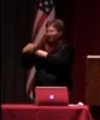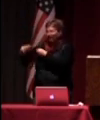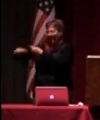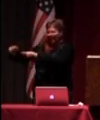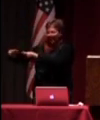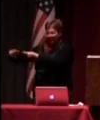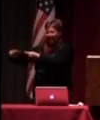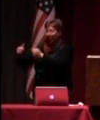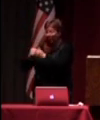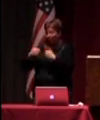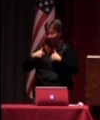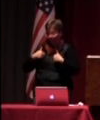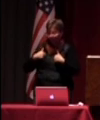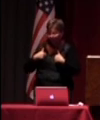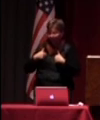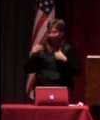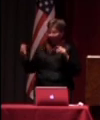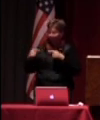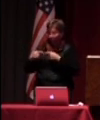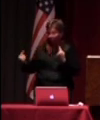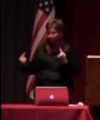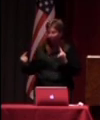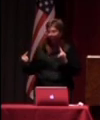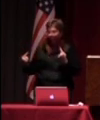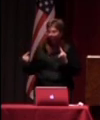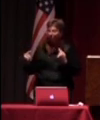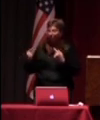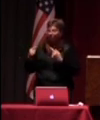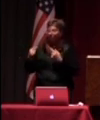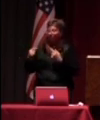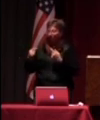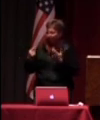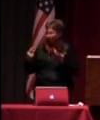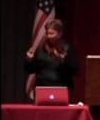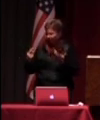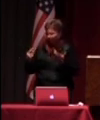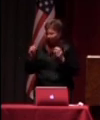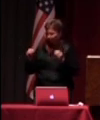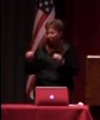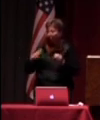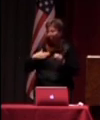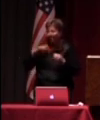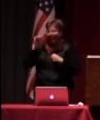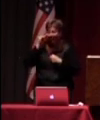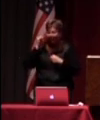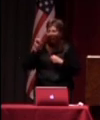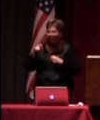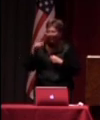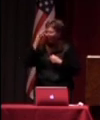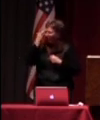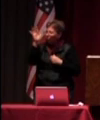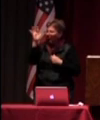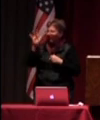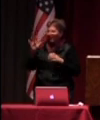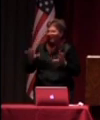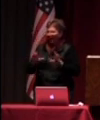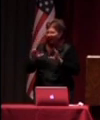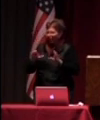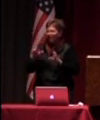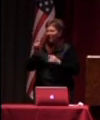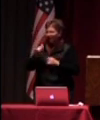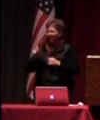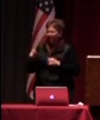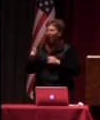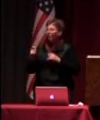custom. With me, by contrast, long-standing customs are just obstacles. My government needs brilliant actions and